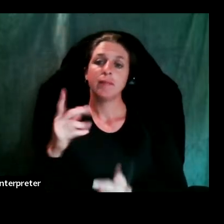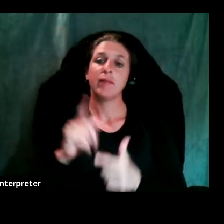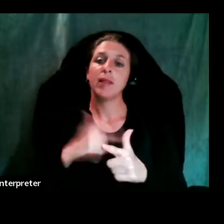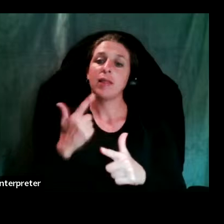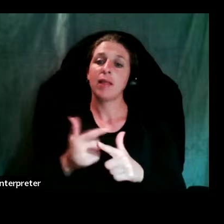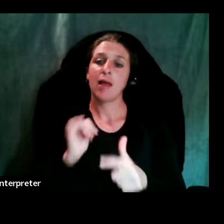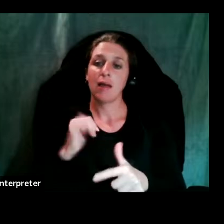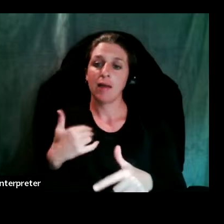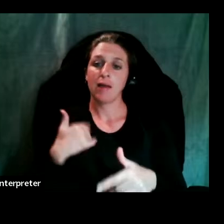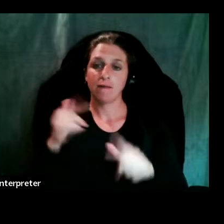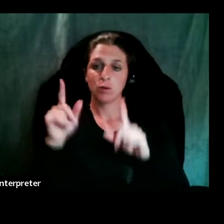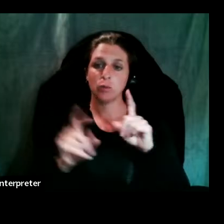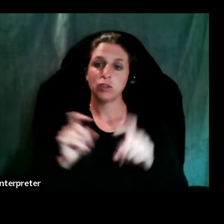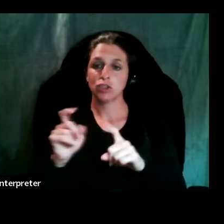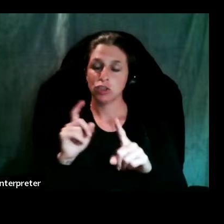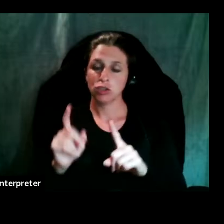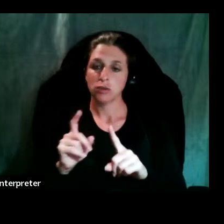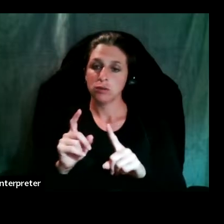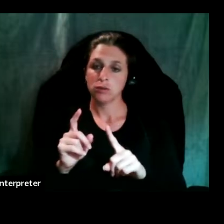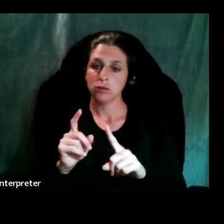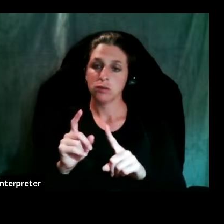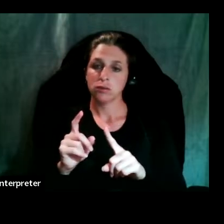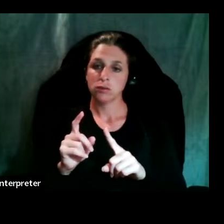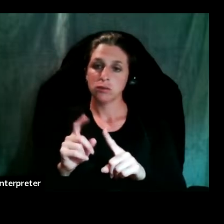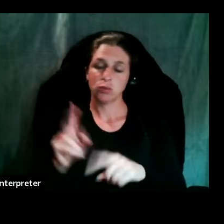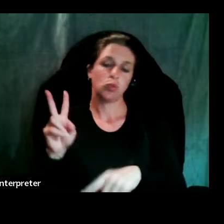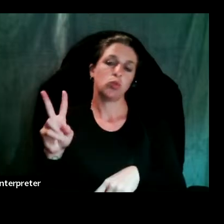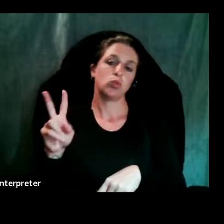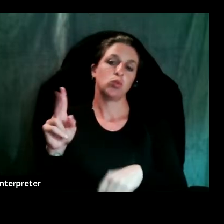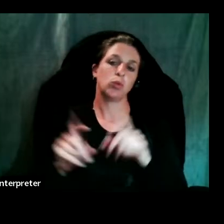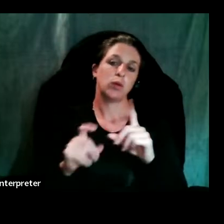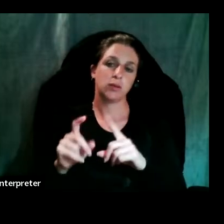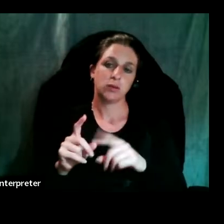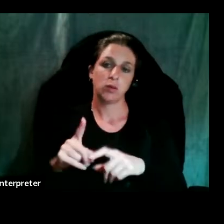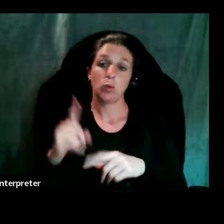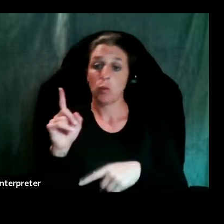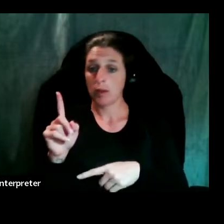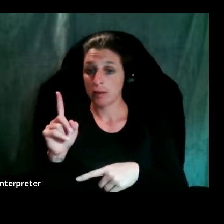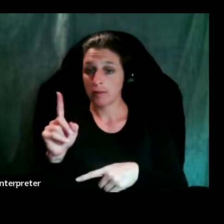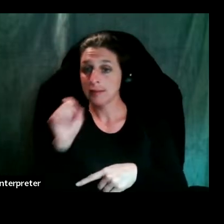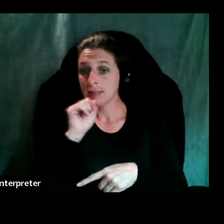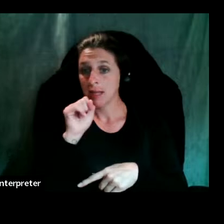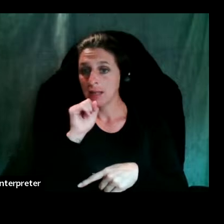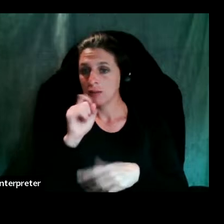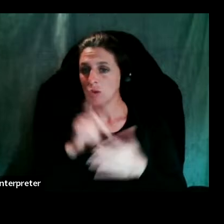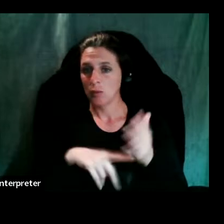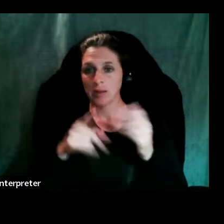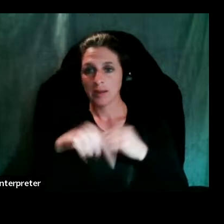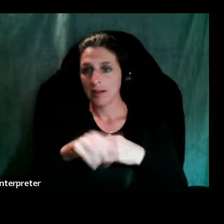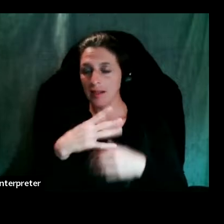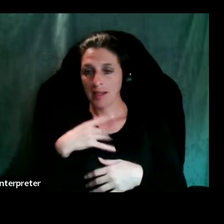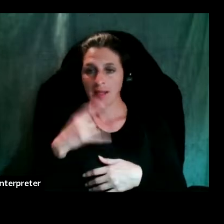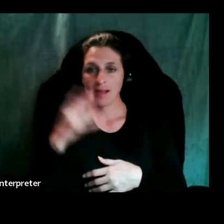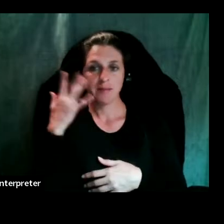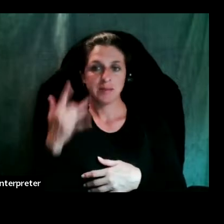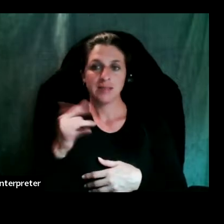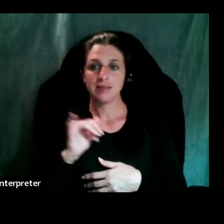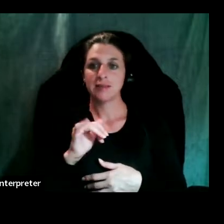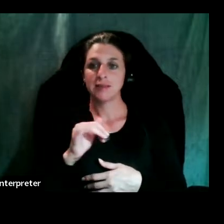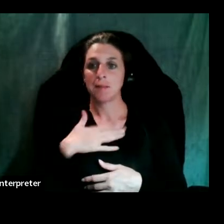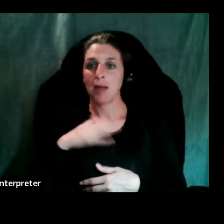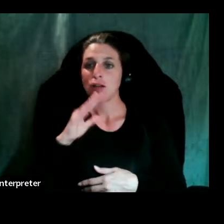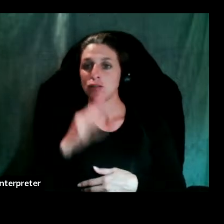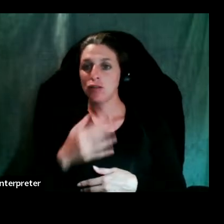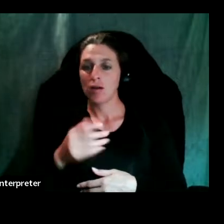question about, okay, two questions. One, snacks. What do they like? Because my daughter likes to bake. She would